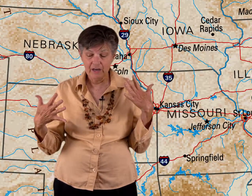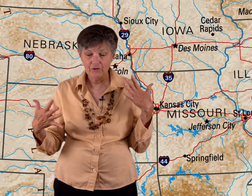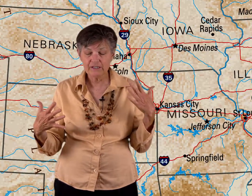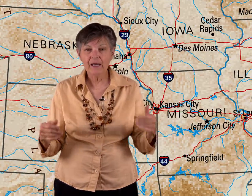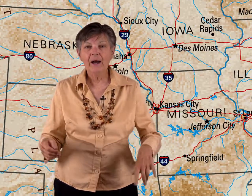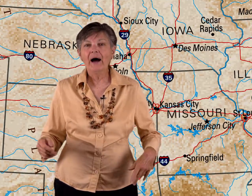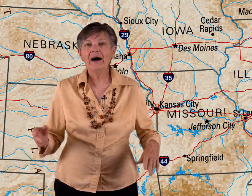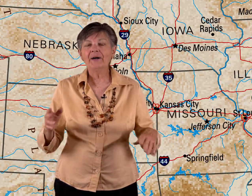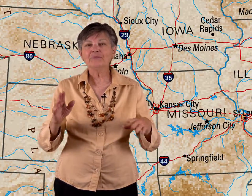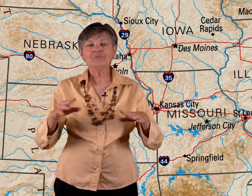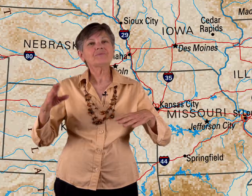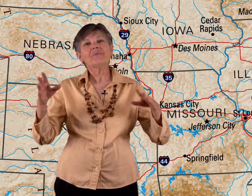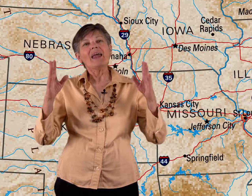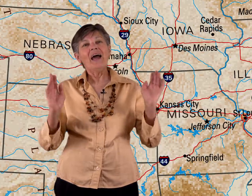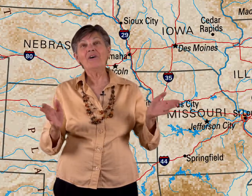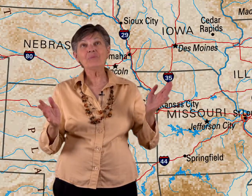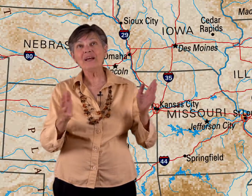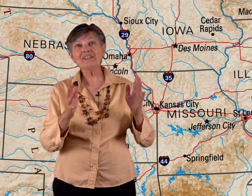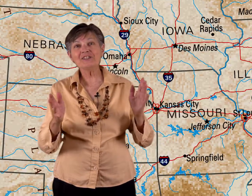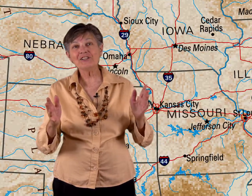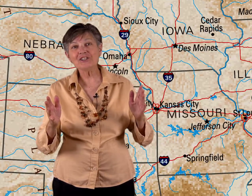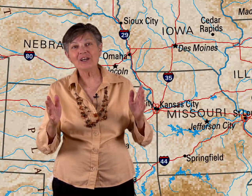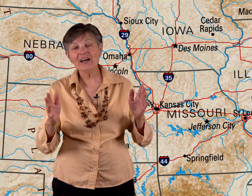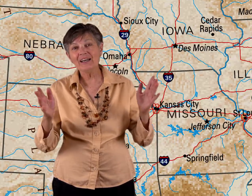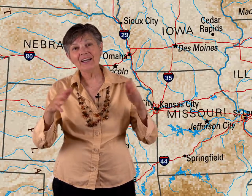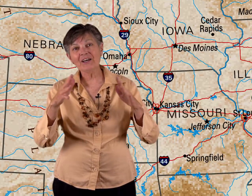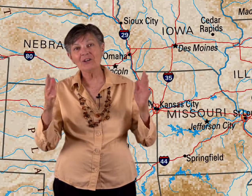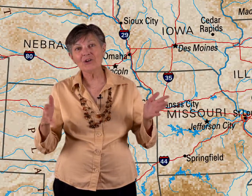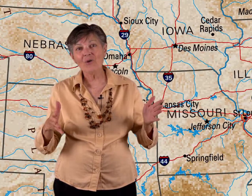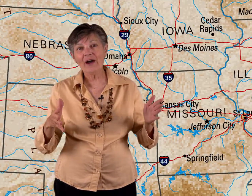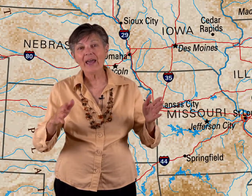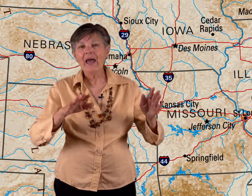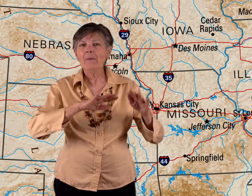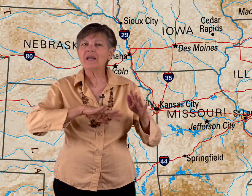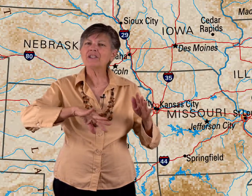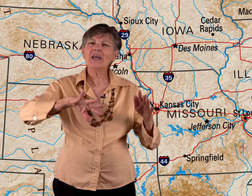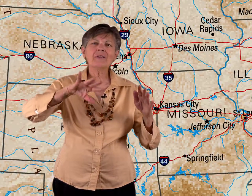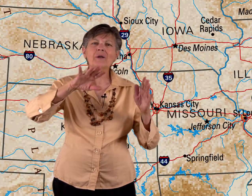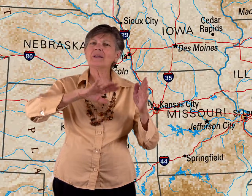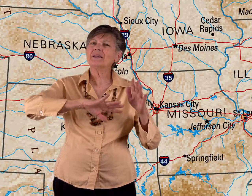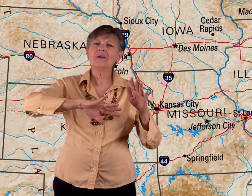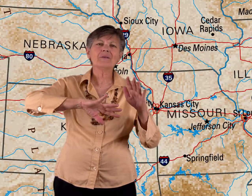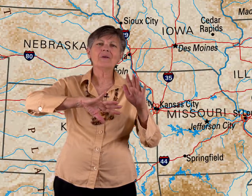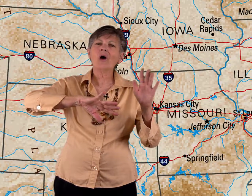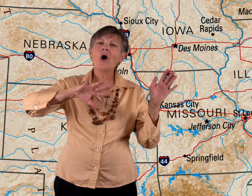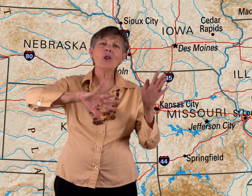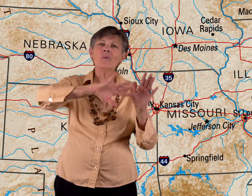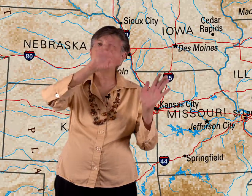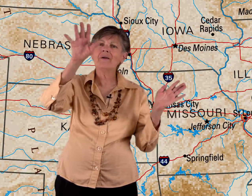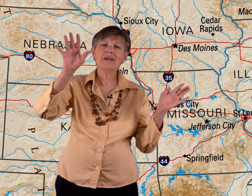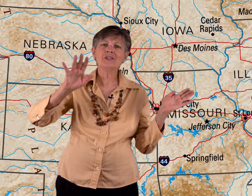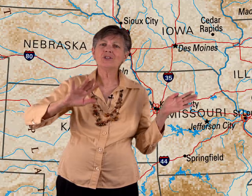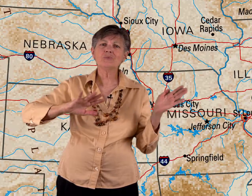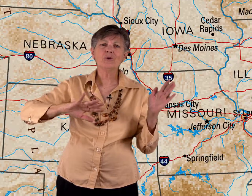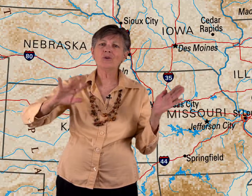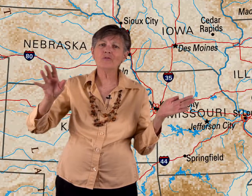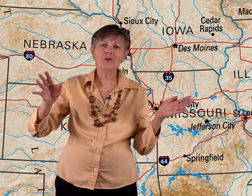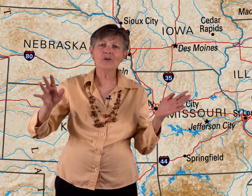favorites. Other places in Illinois, I mean, it's in all around it is just beautiful. You've